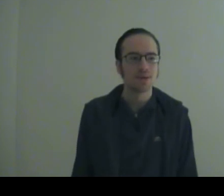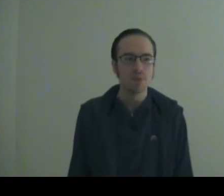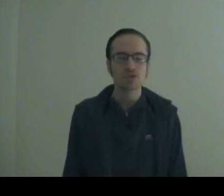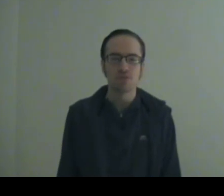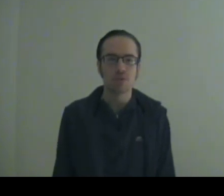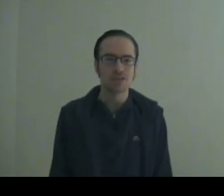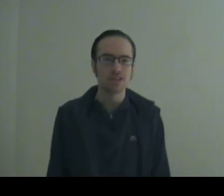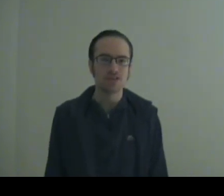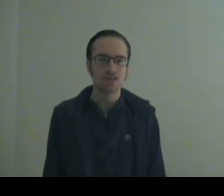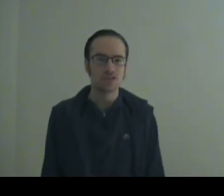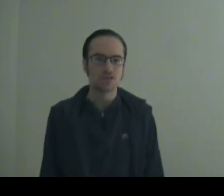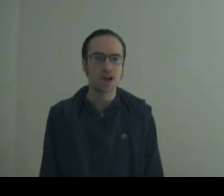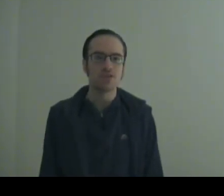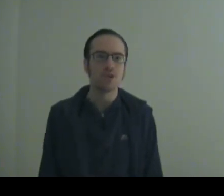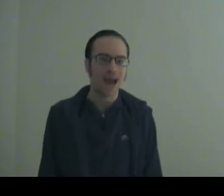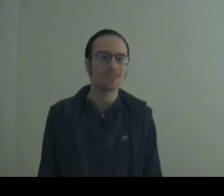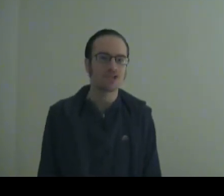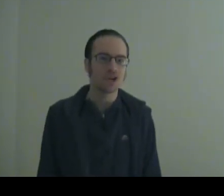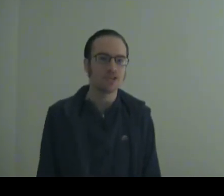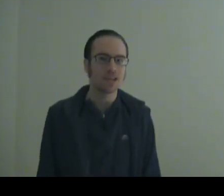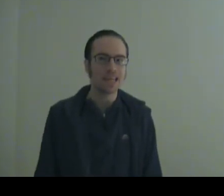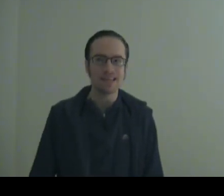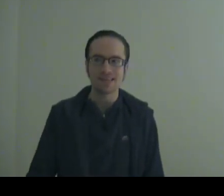most of what we see Dredd do as a judge is